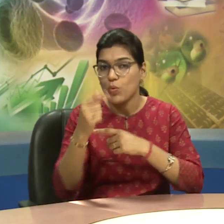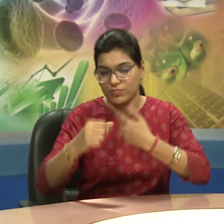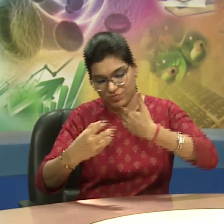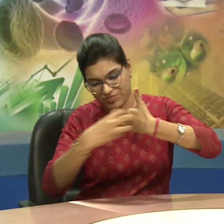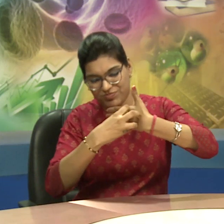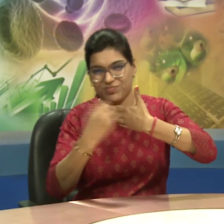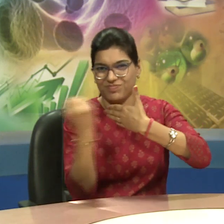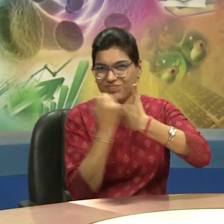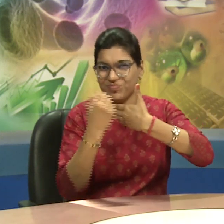informed.